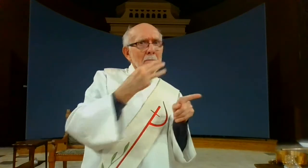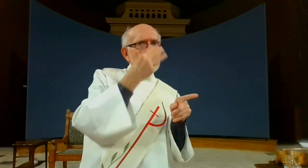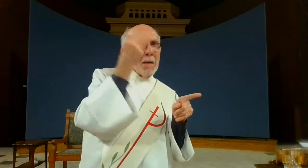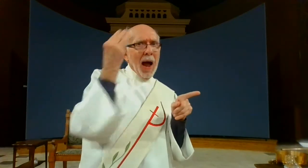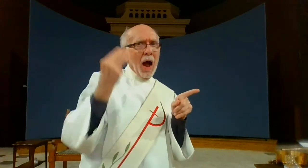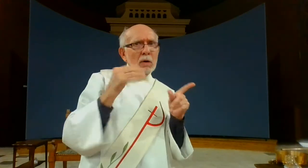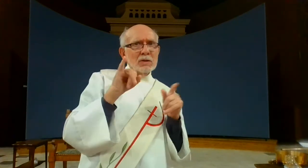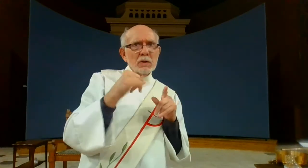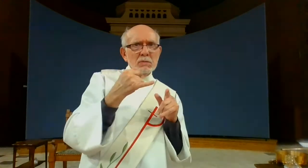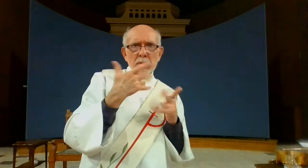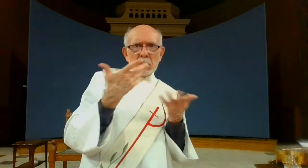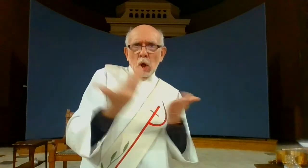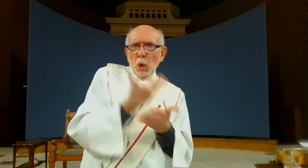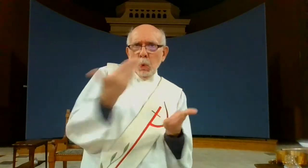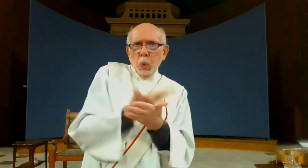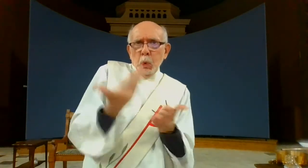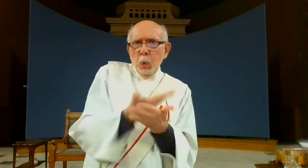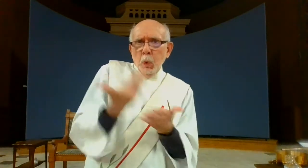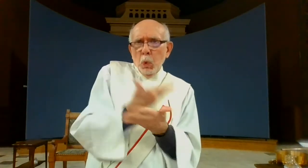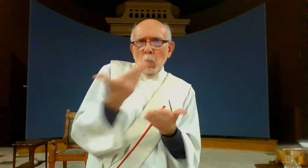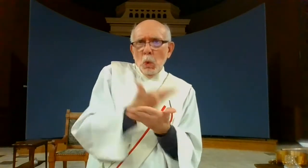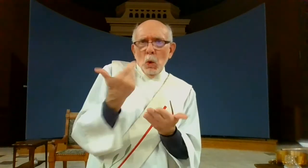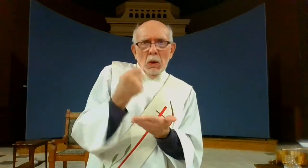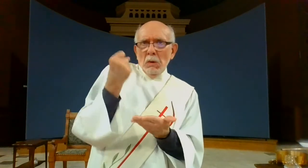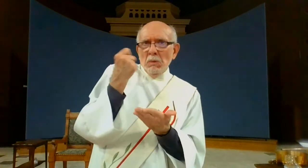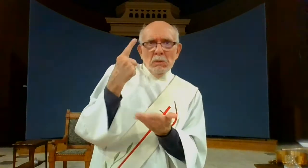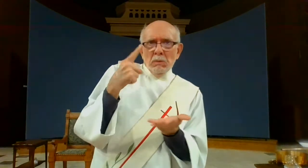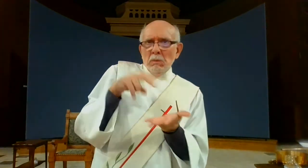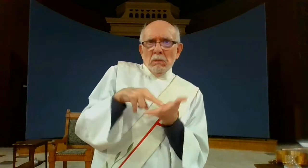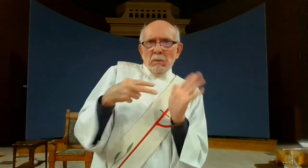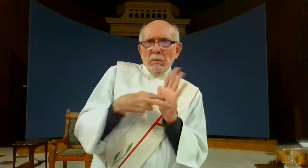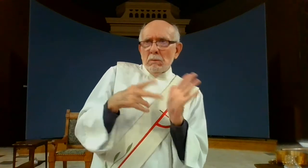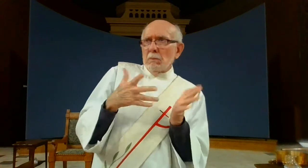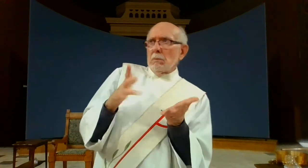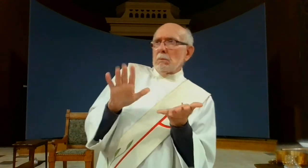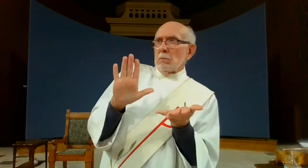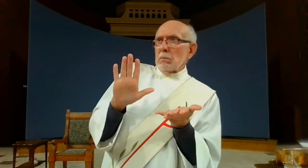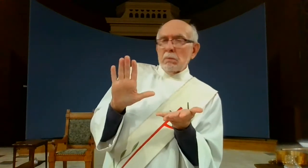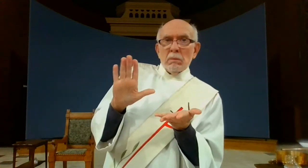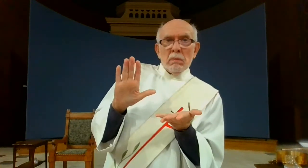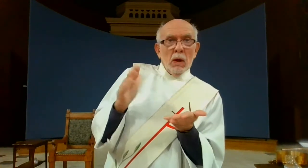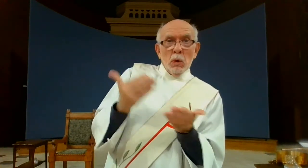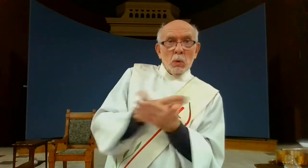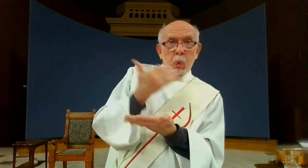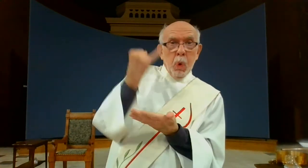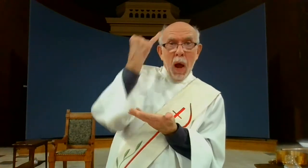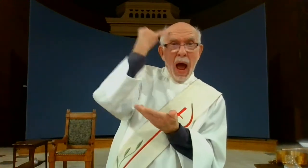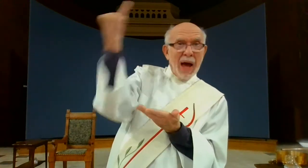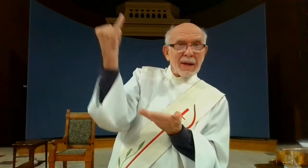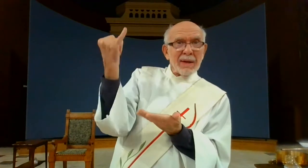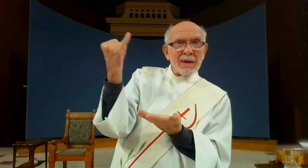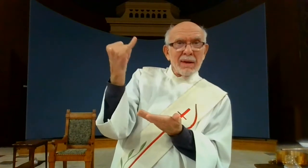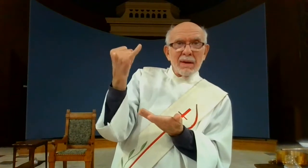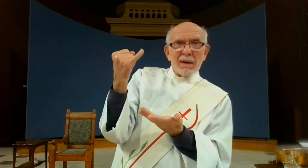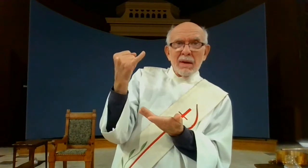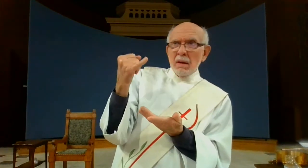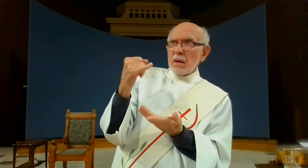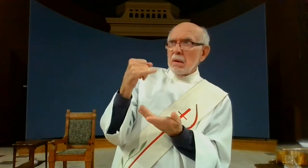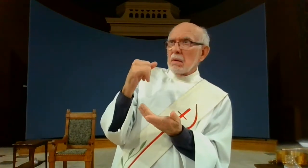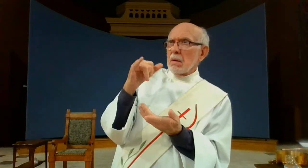He was wise. But Mary and Joseph, they didn't understand. They were new to this, to these new